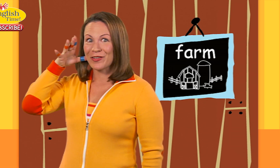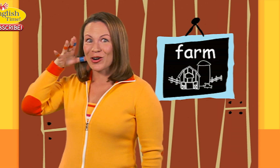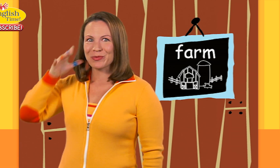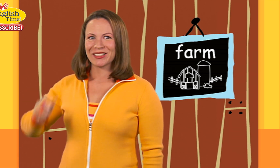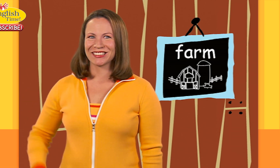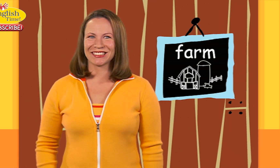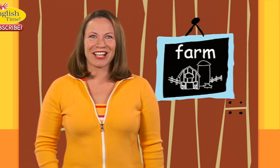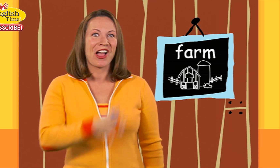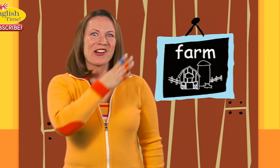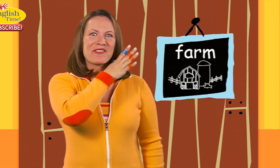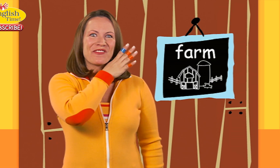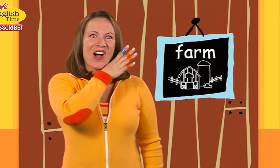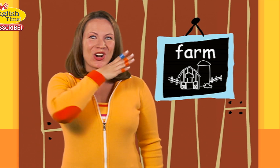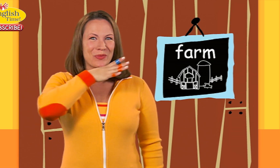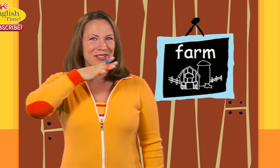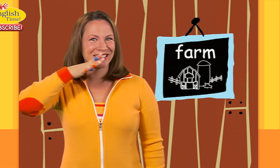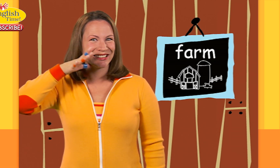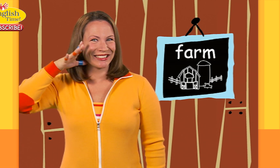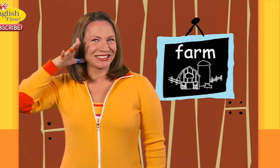farm. Farm.